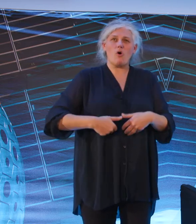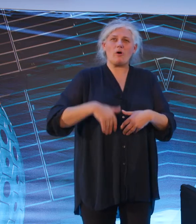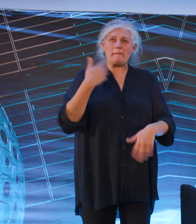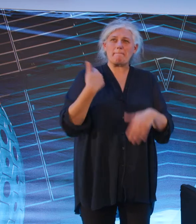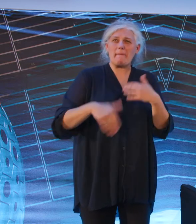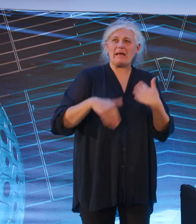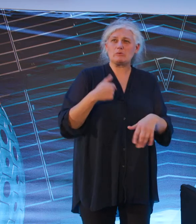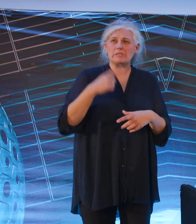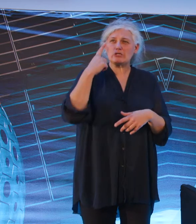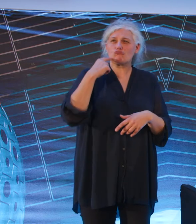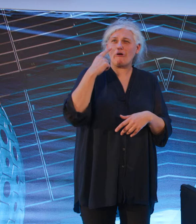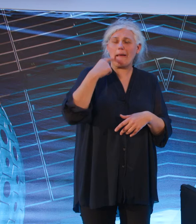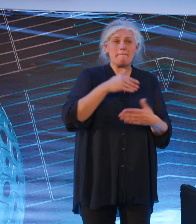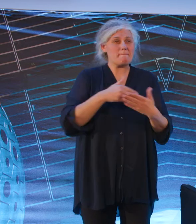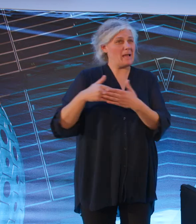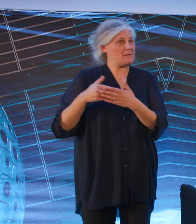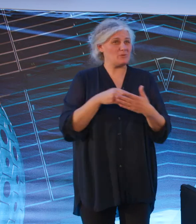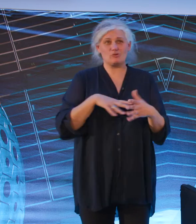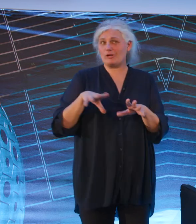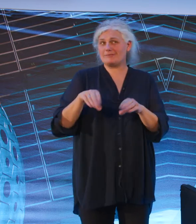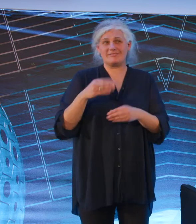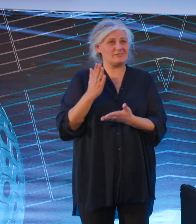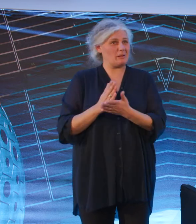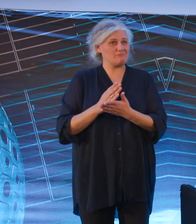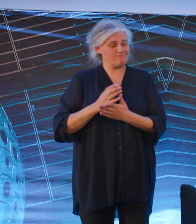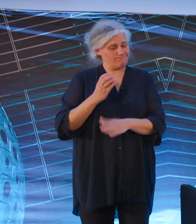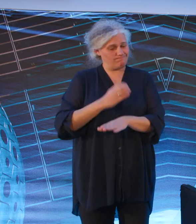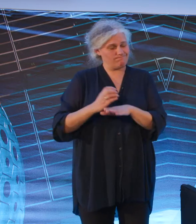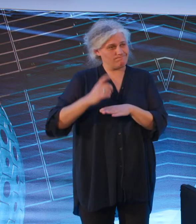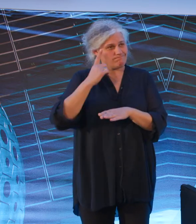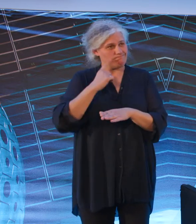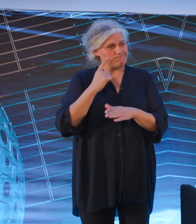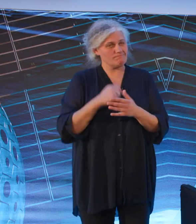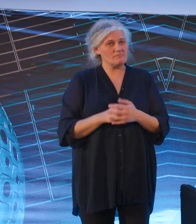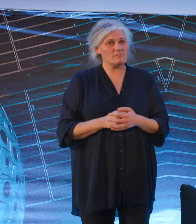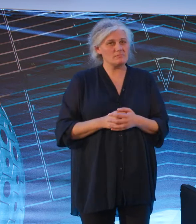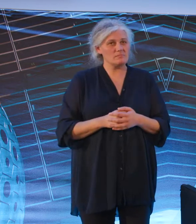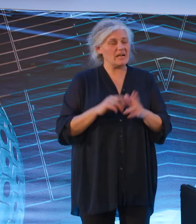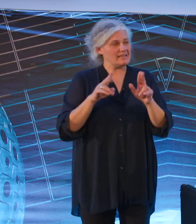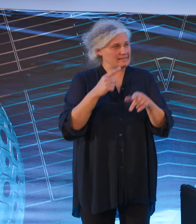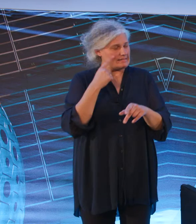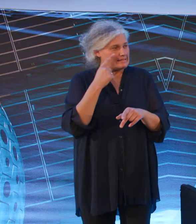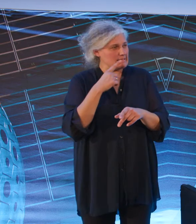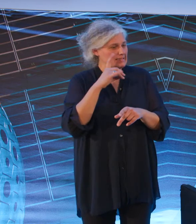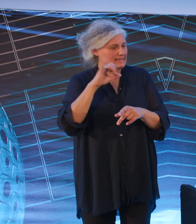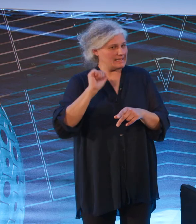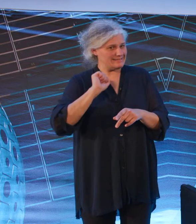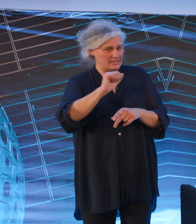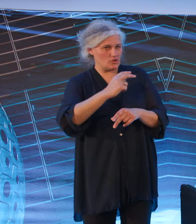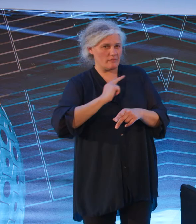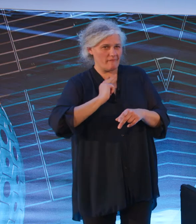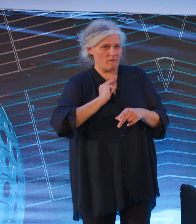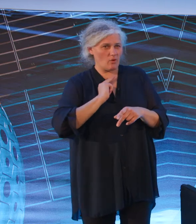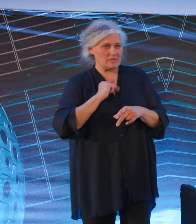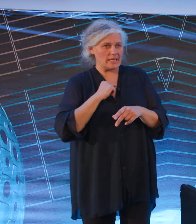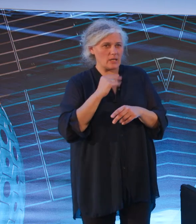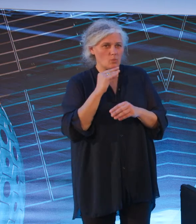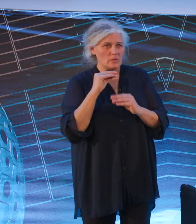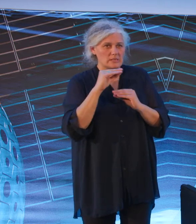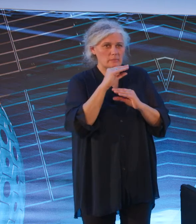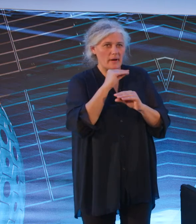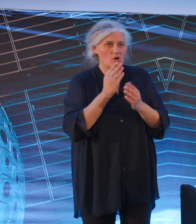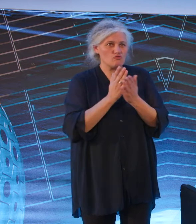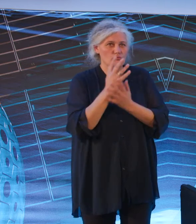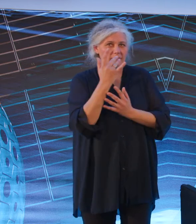pains, the baby will not. I seen it up on a ridge. Denny's voice is a gruff whisper across